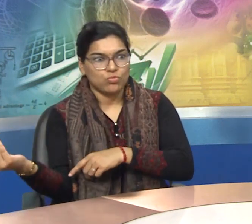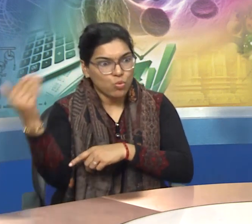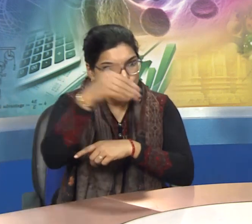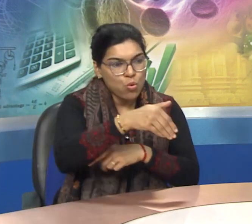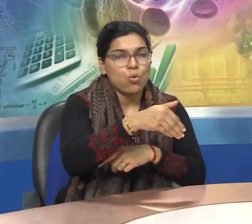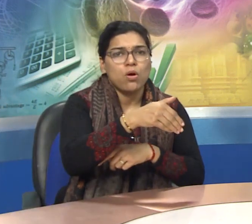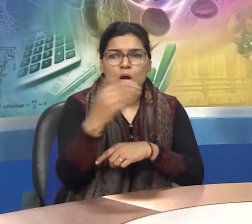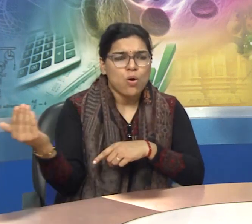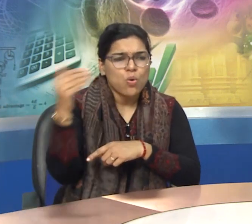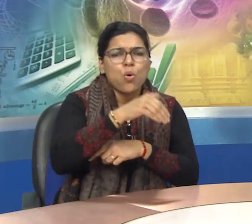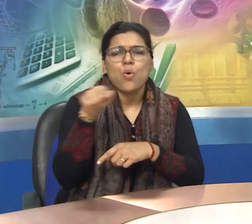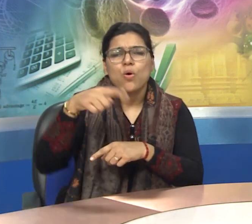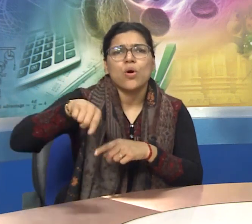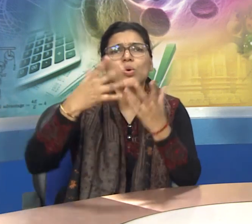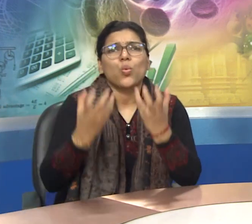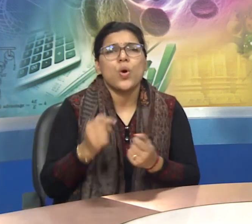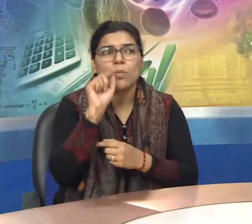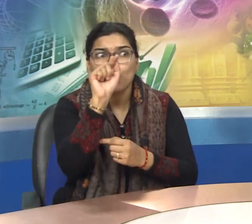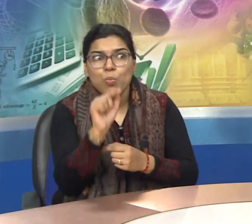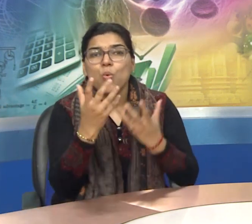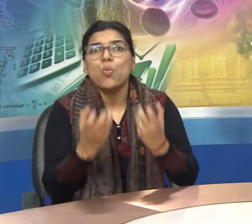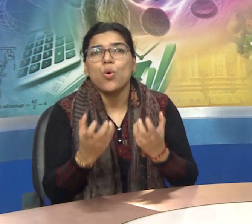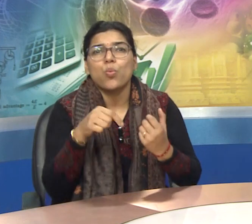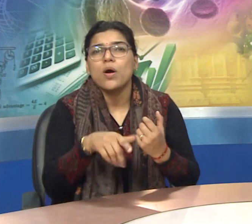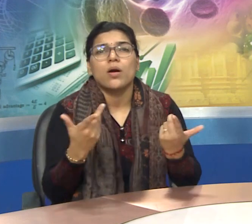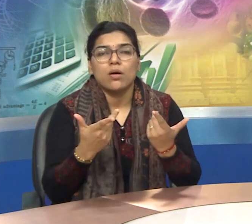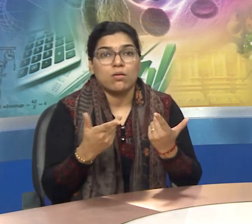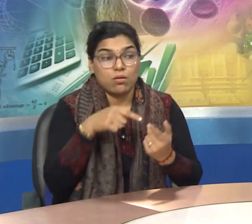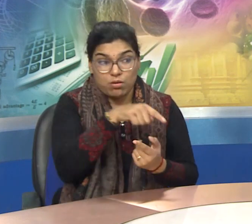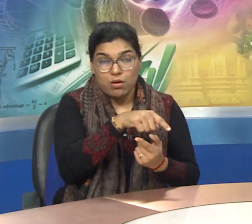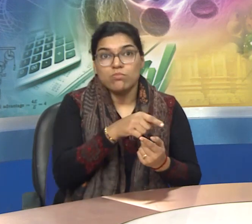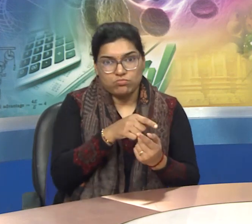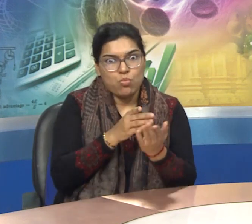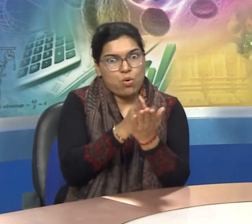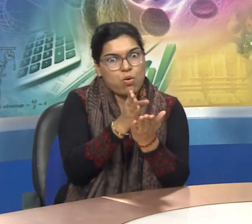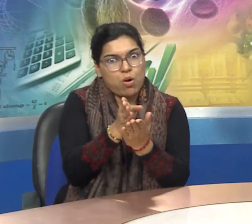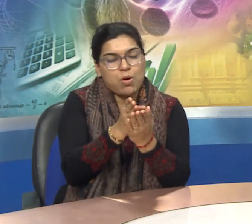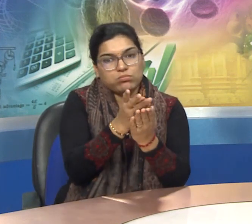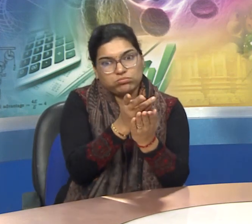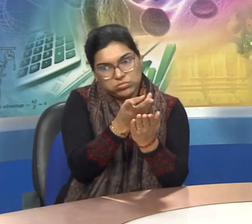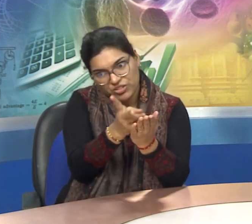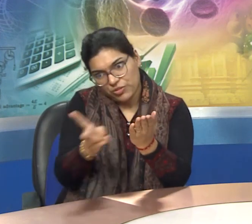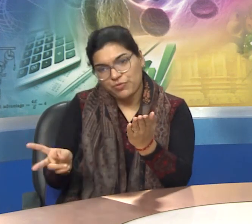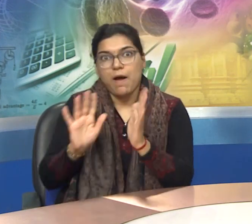What are the different types of libraries identified to meet the requirements of